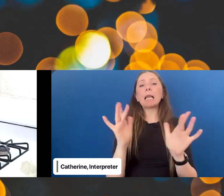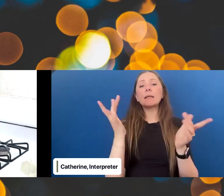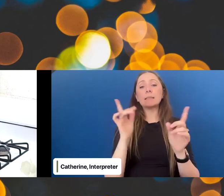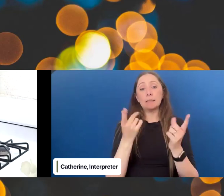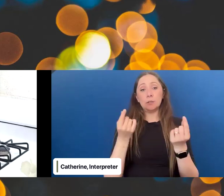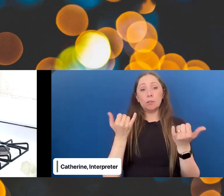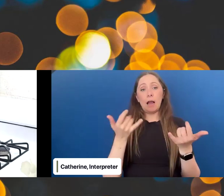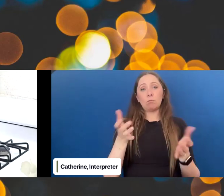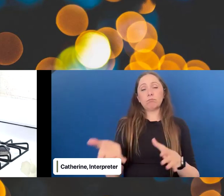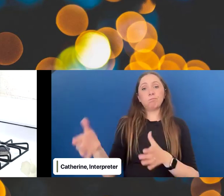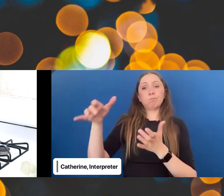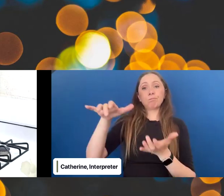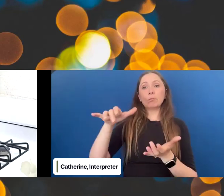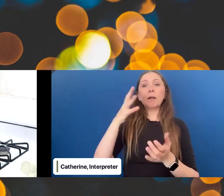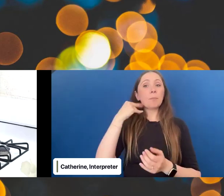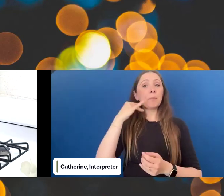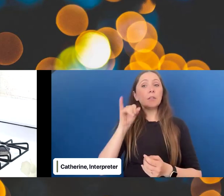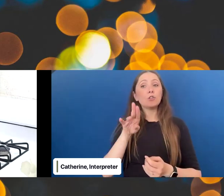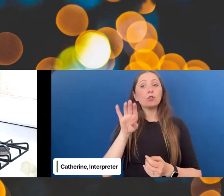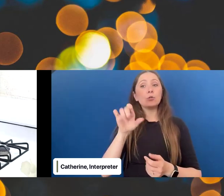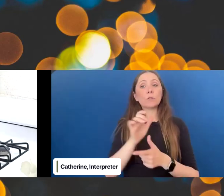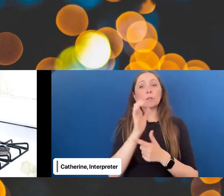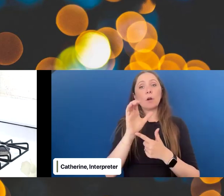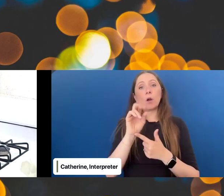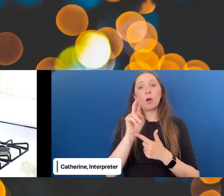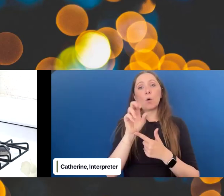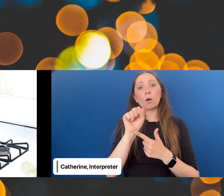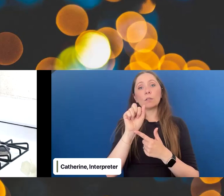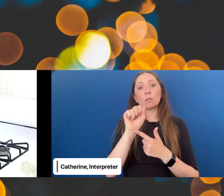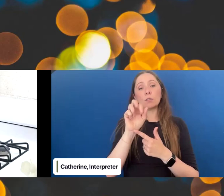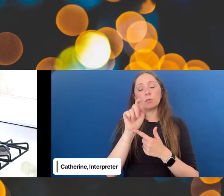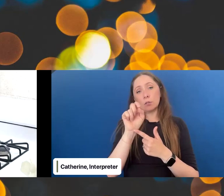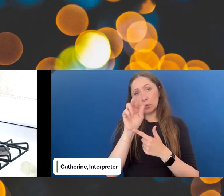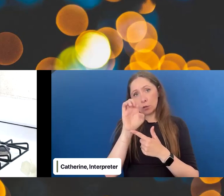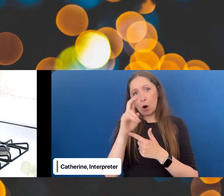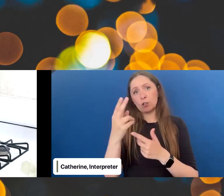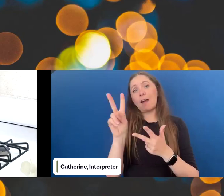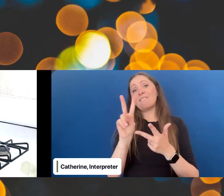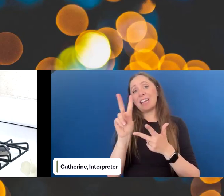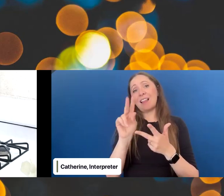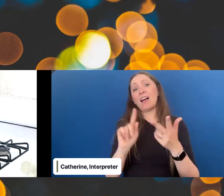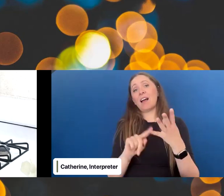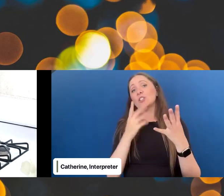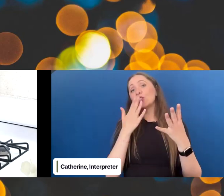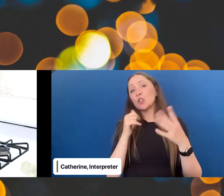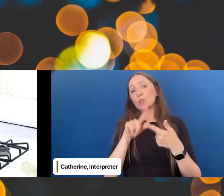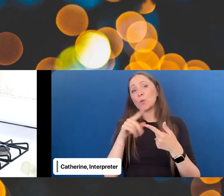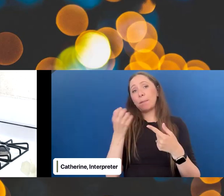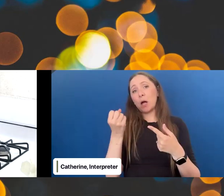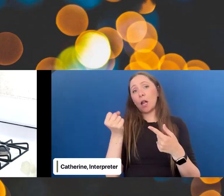we're going to add this mixture of peach juice, cornstarch, vanilla, and sugar to the milk. And we're going to